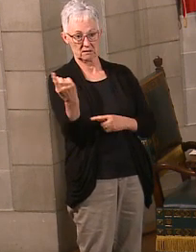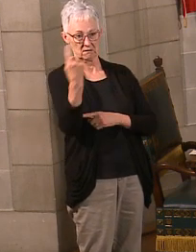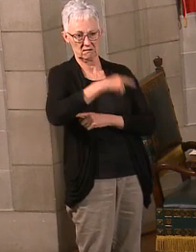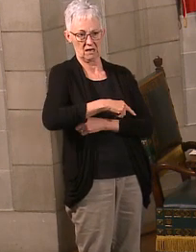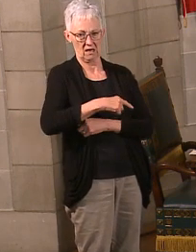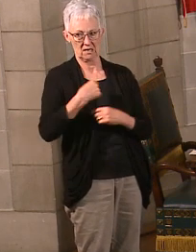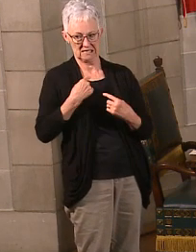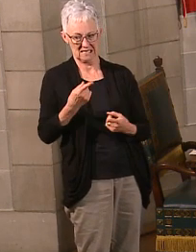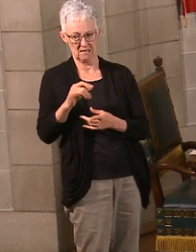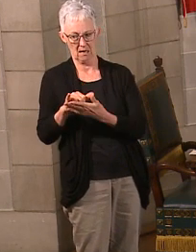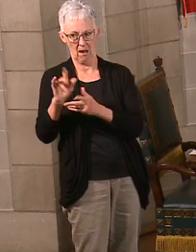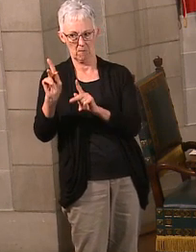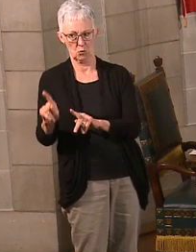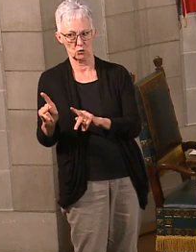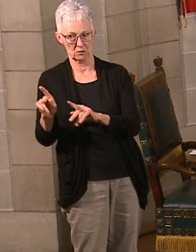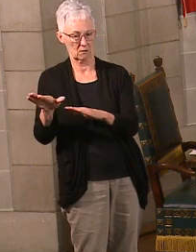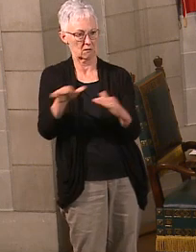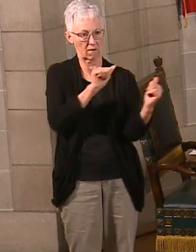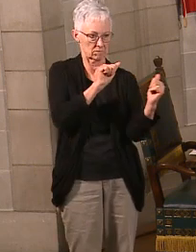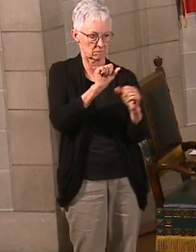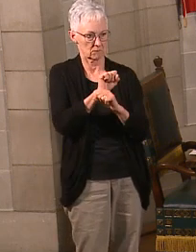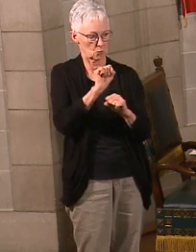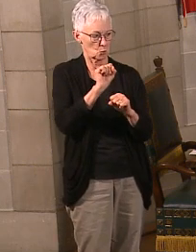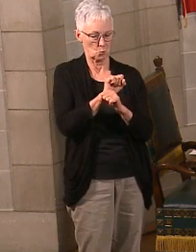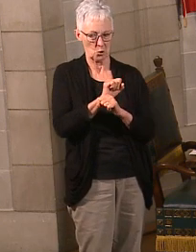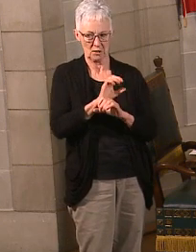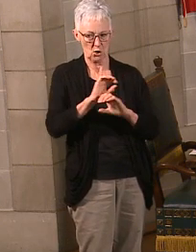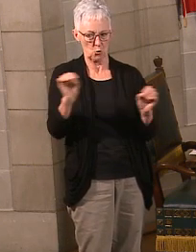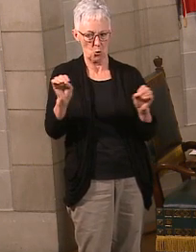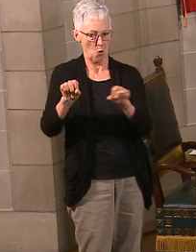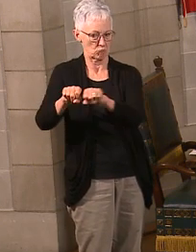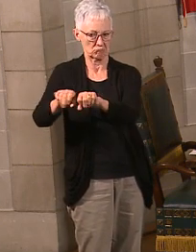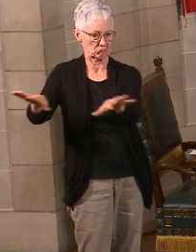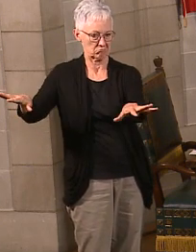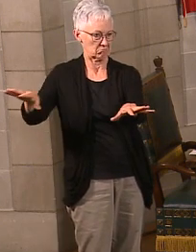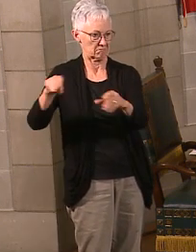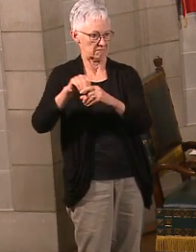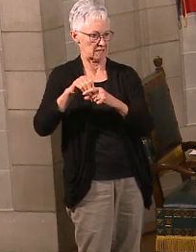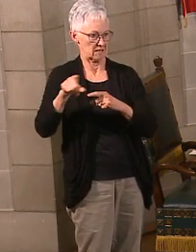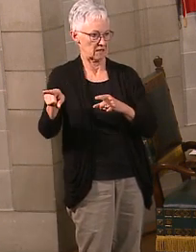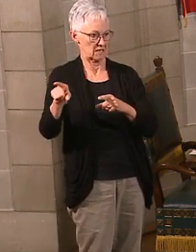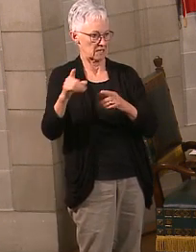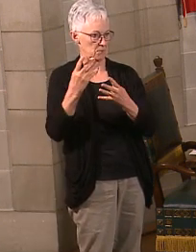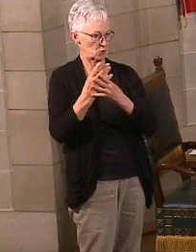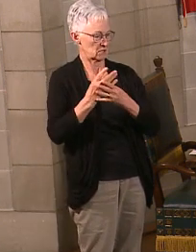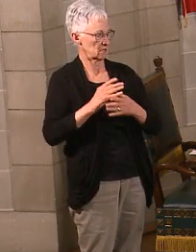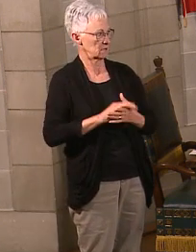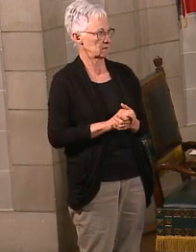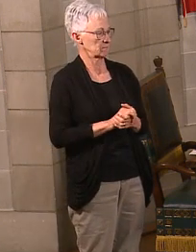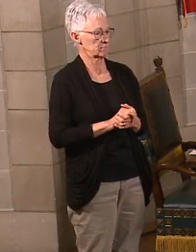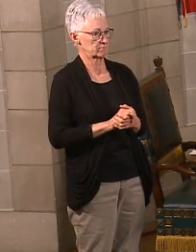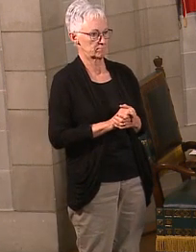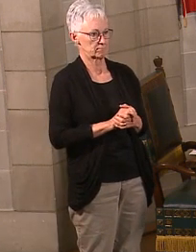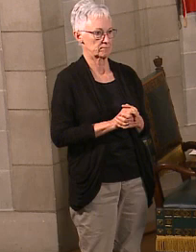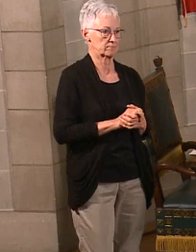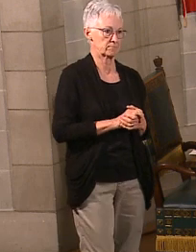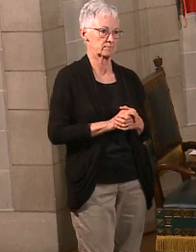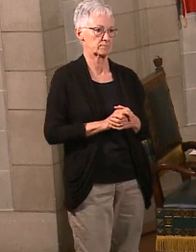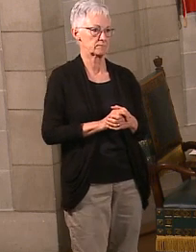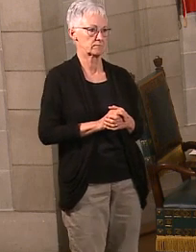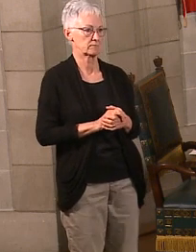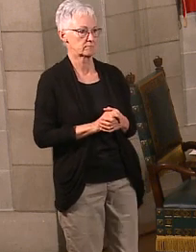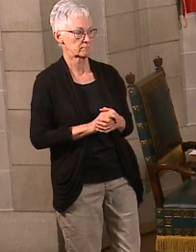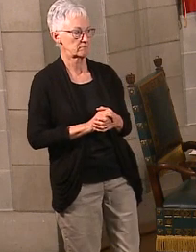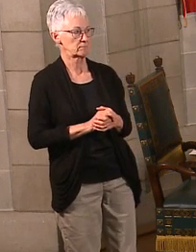presented. Another recommendation from the CDC was to suspend or try to suspend some